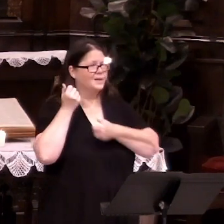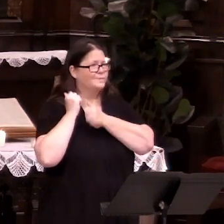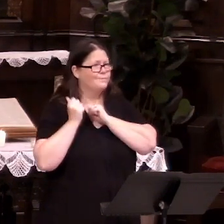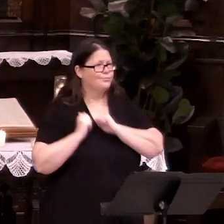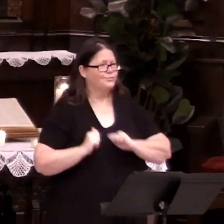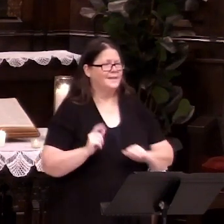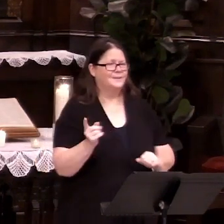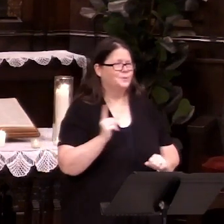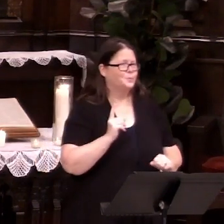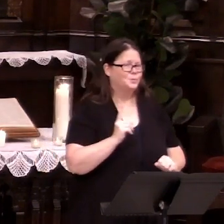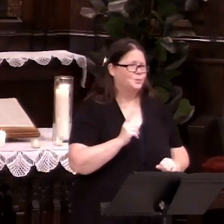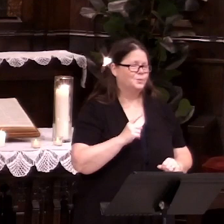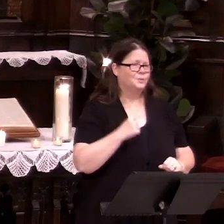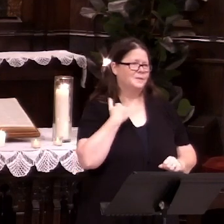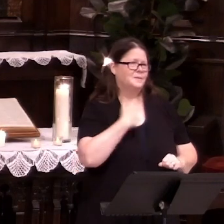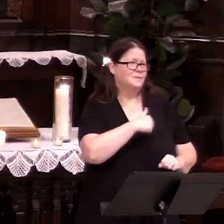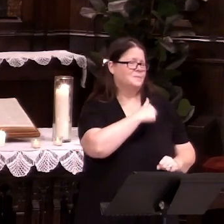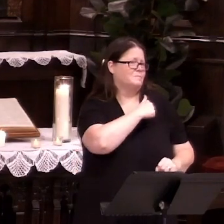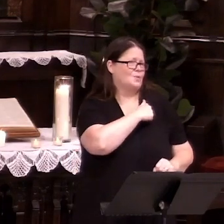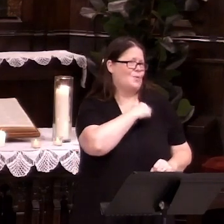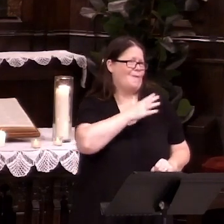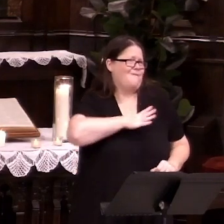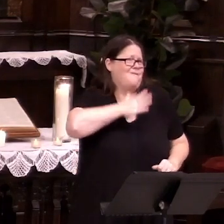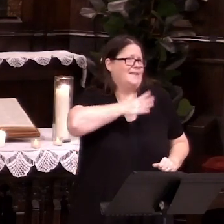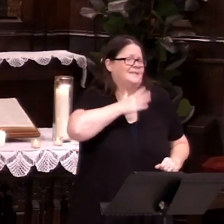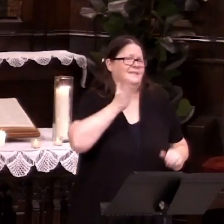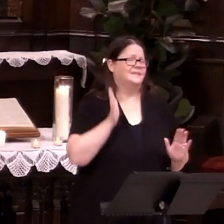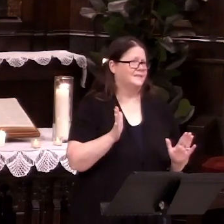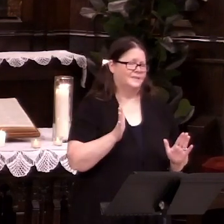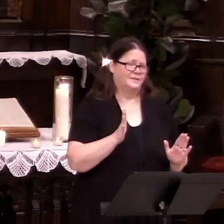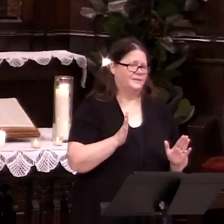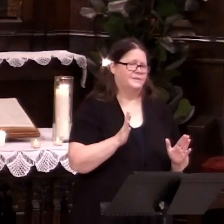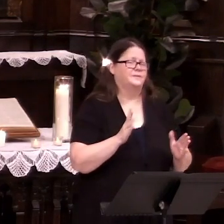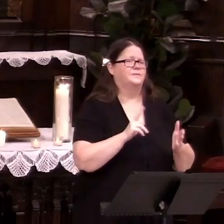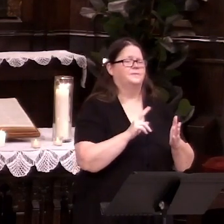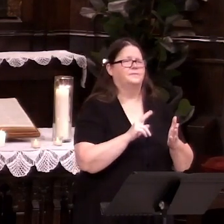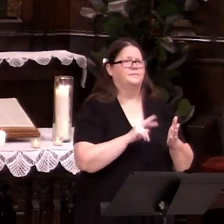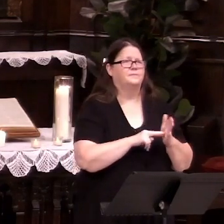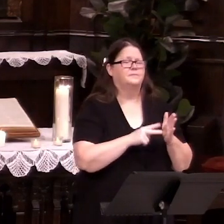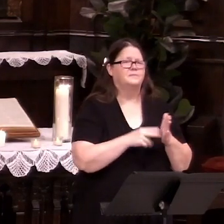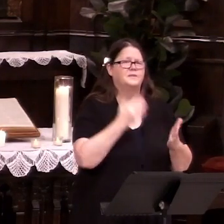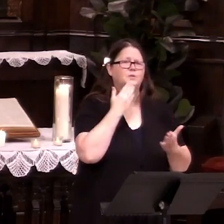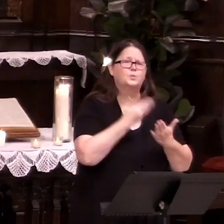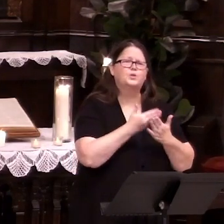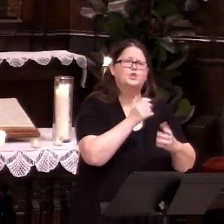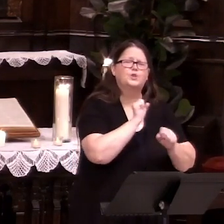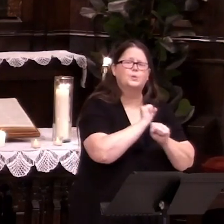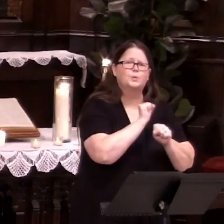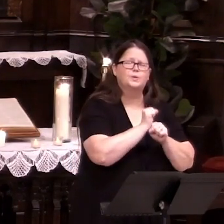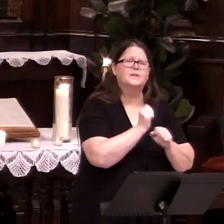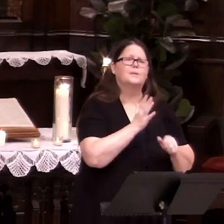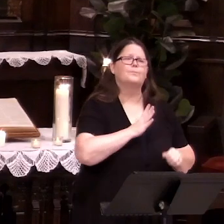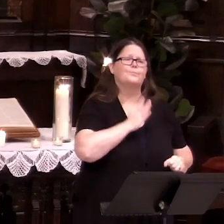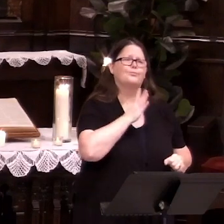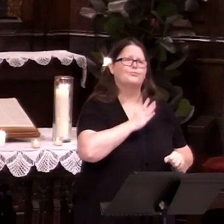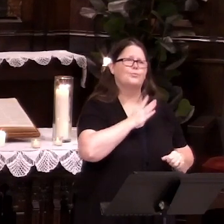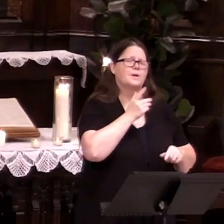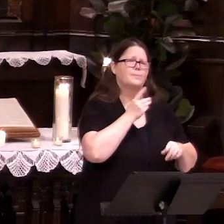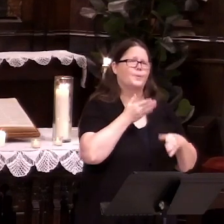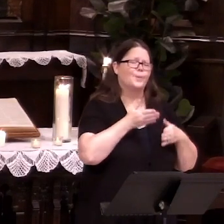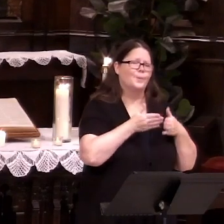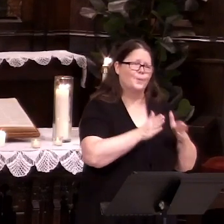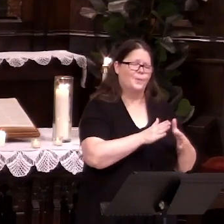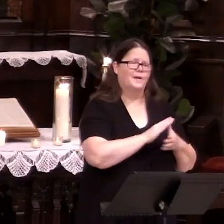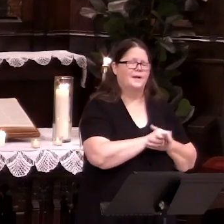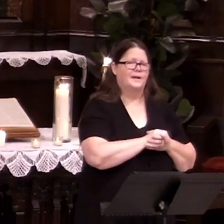or pearls or expensive clothes, but with good works, as is proper for women